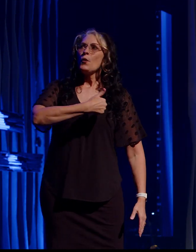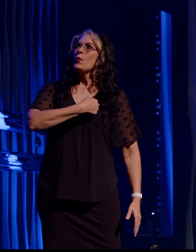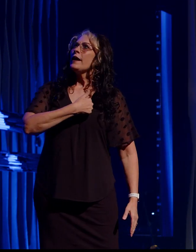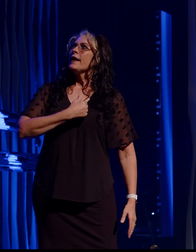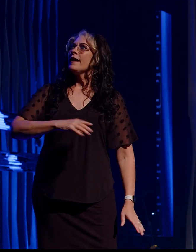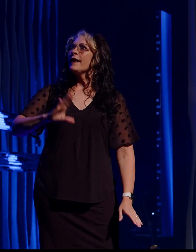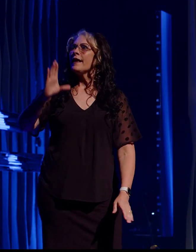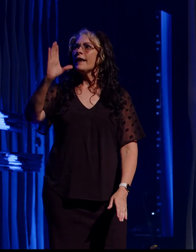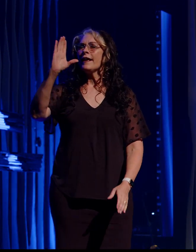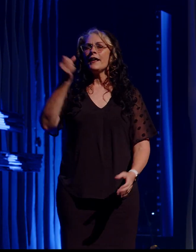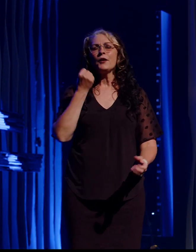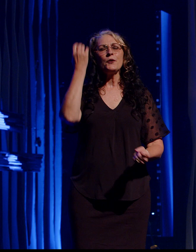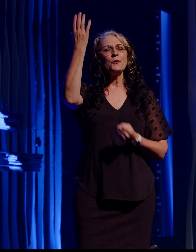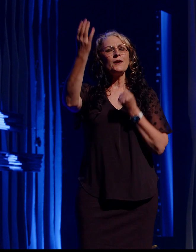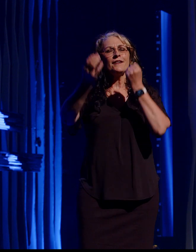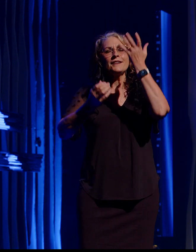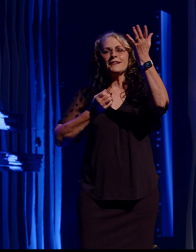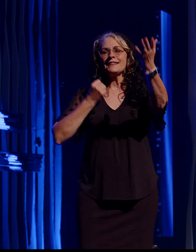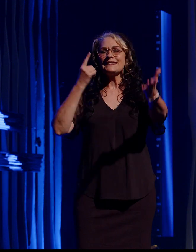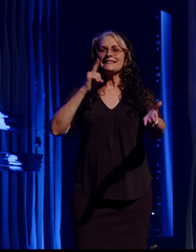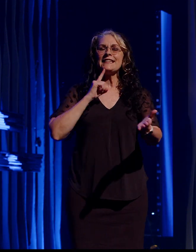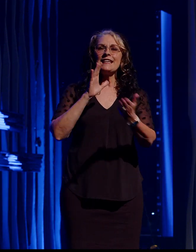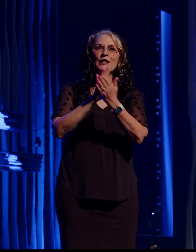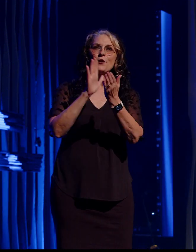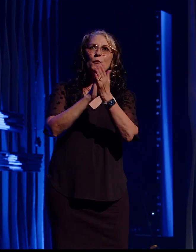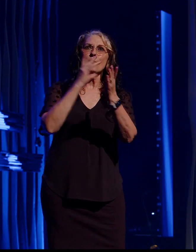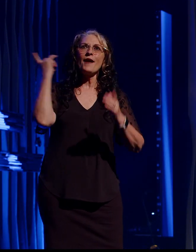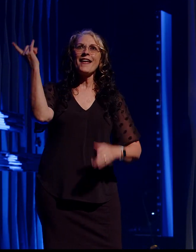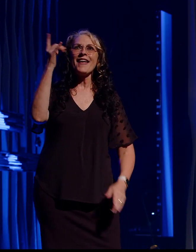your praise. Forever.